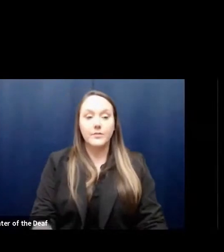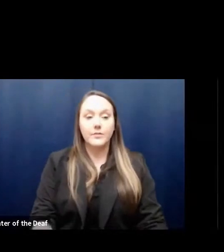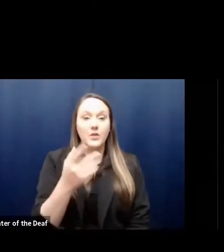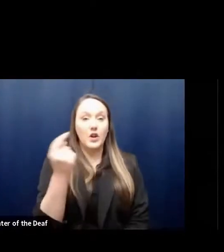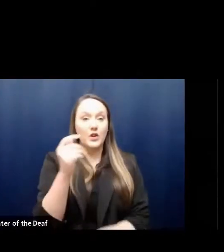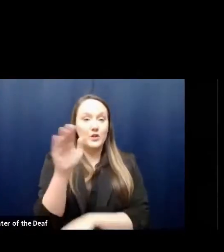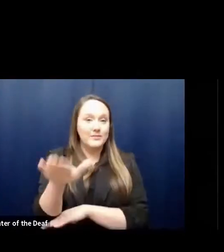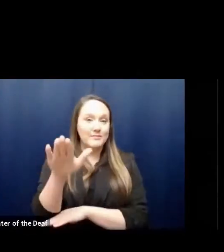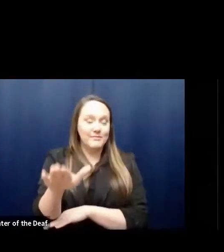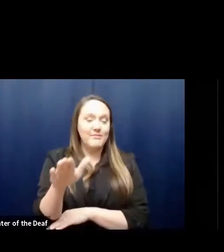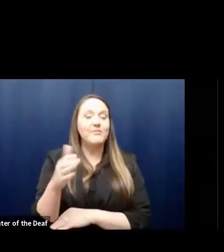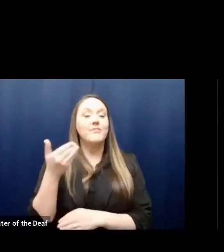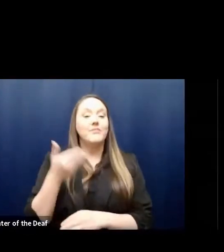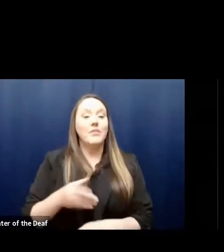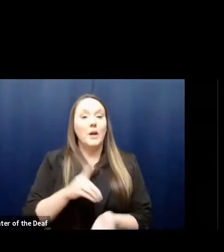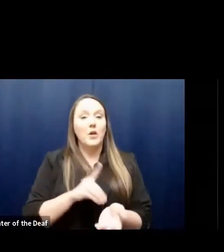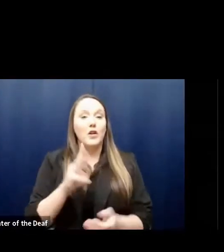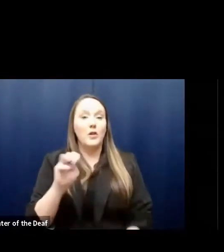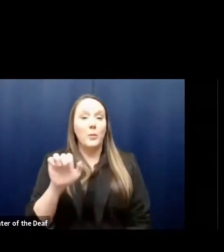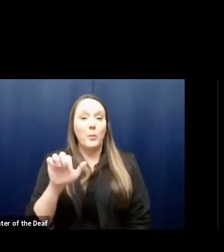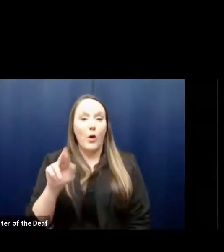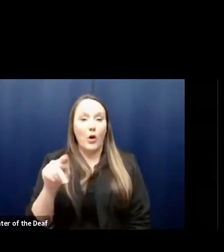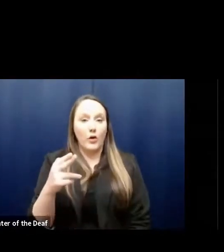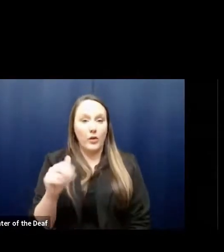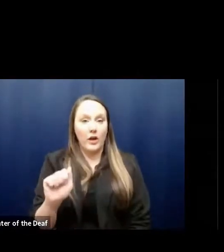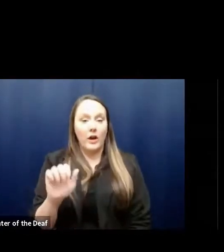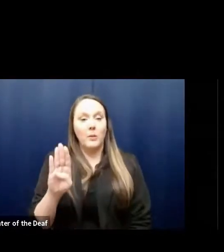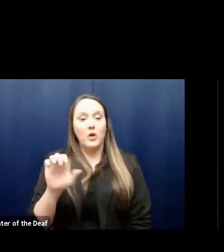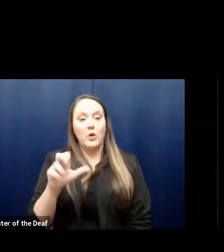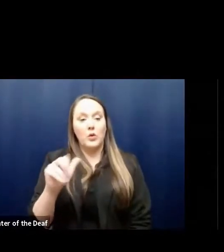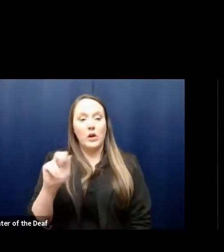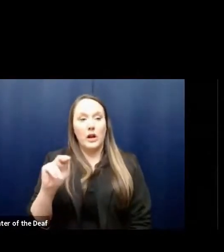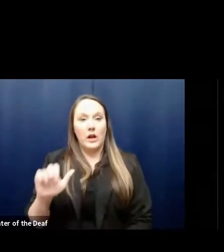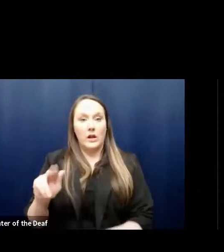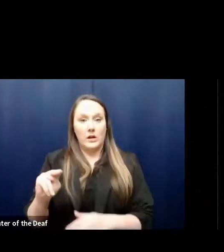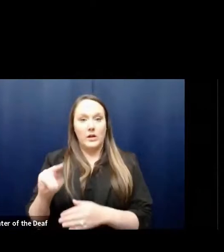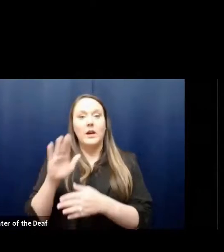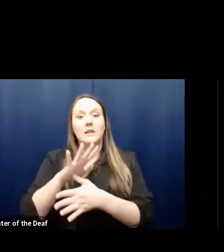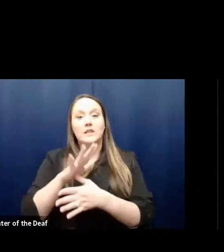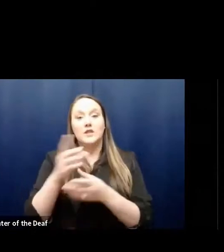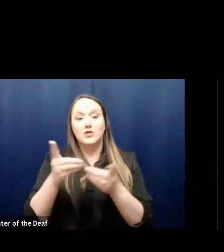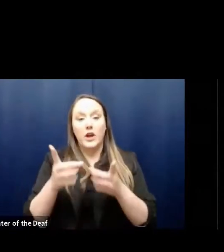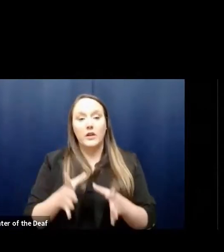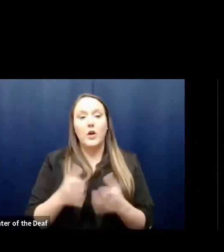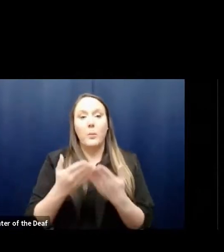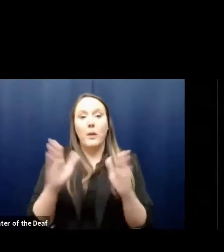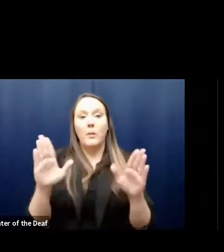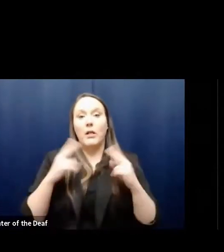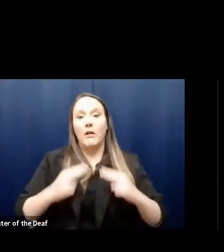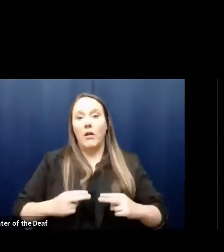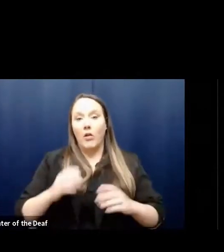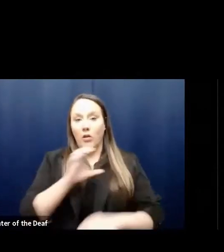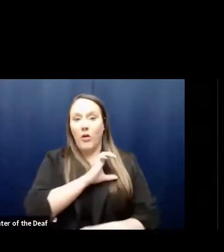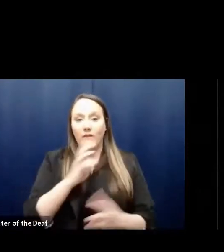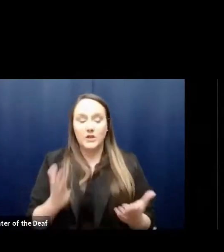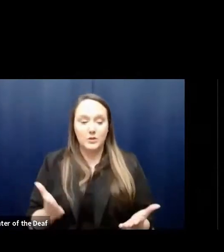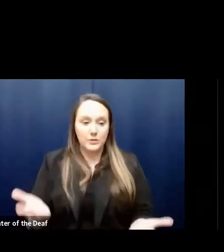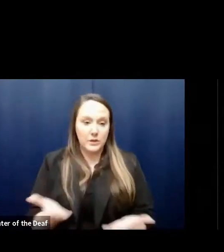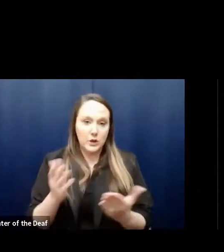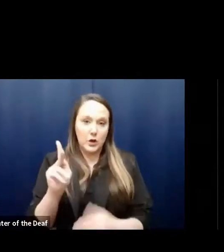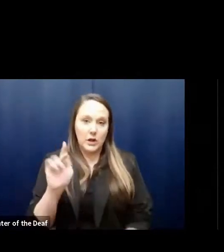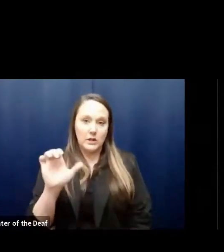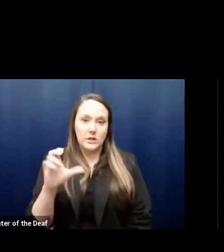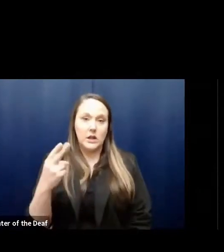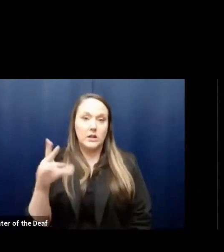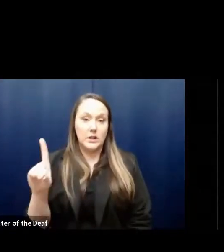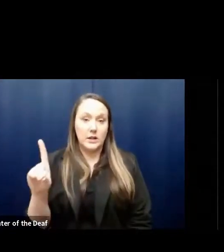Good Tuesday afternoon. I'm Dr. Martha Buchanan, Senior Director and Public Health Officer of the Knox County Health Department. In